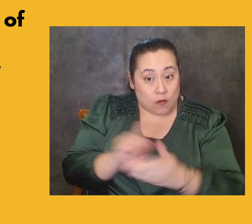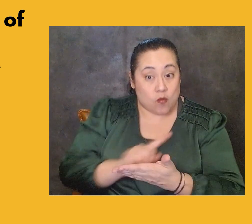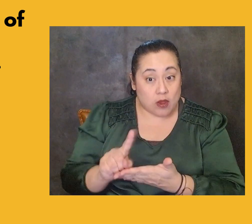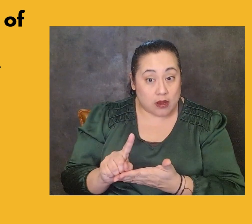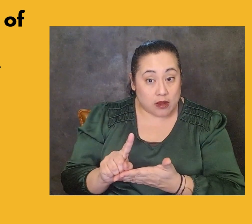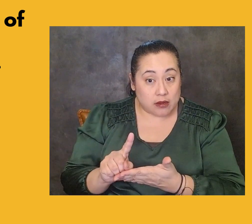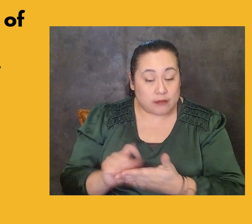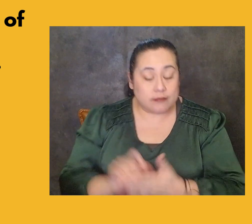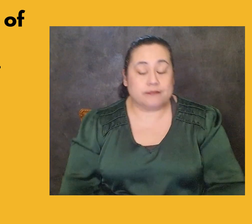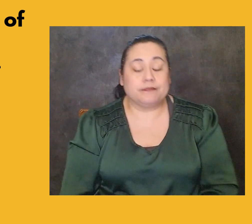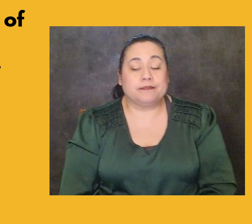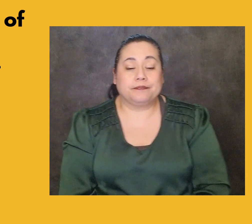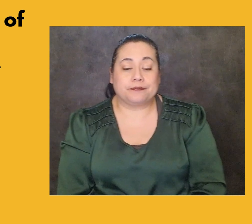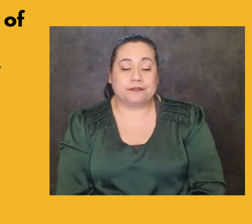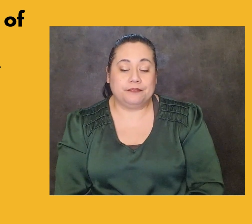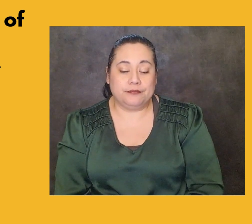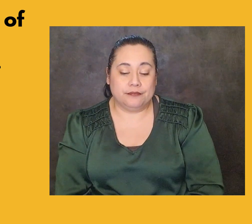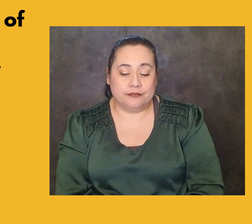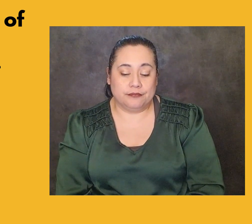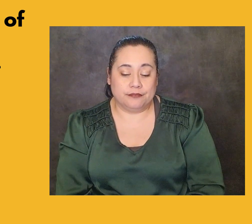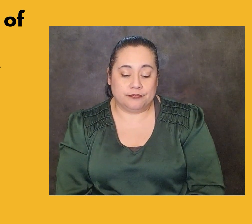week.